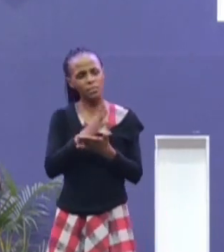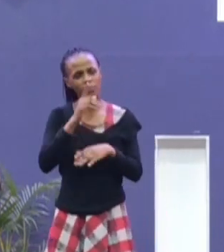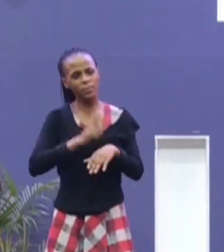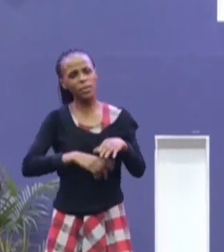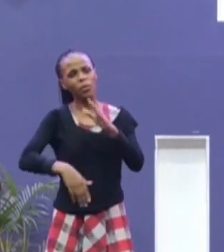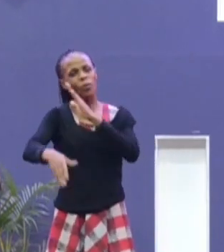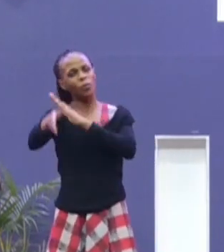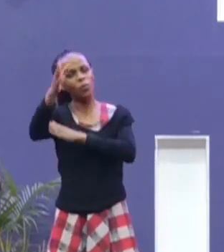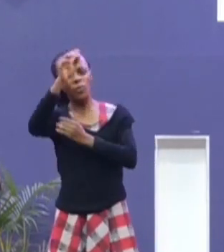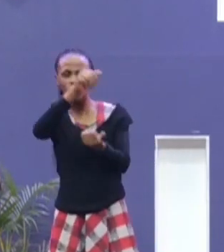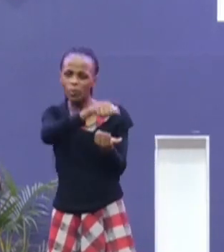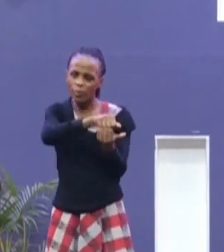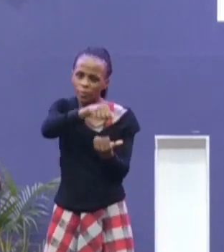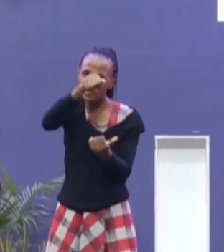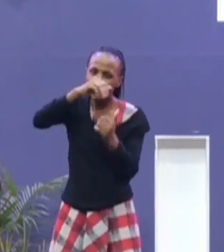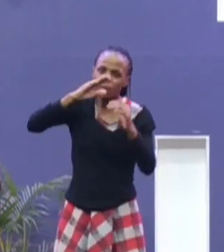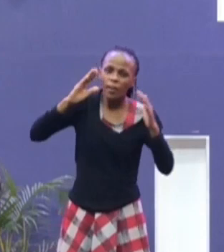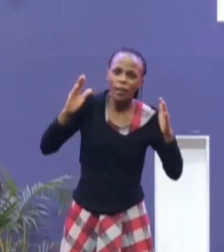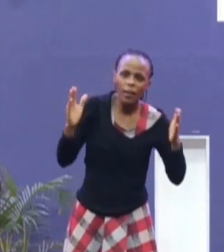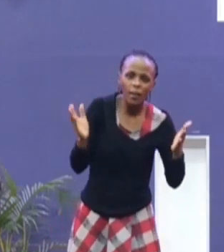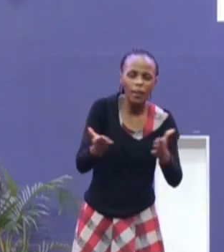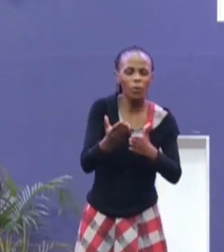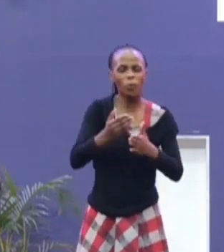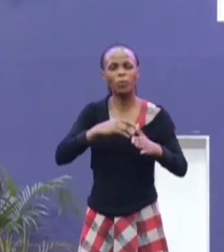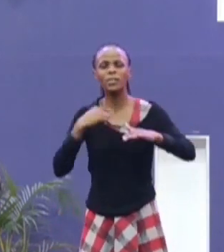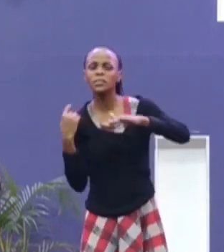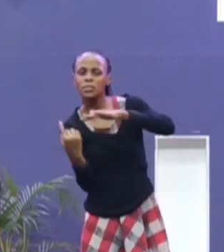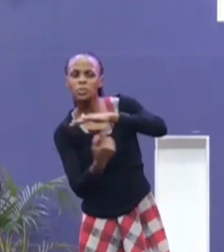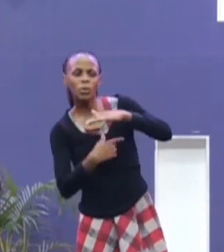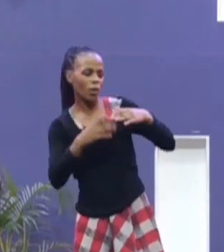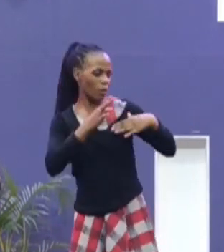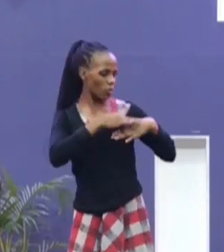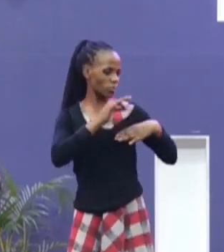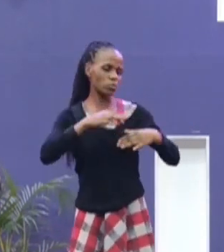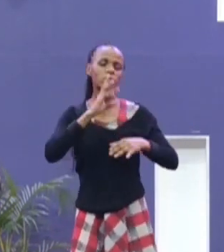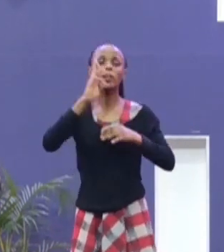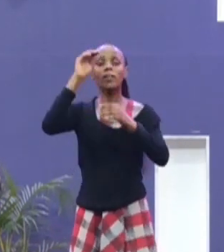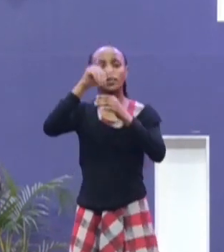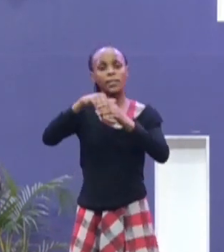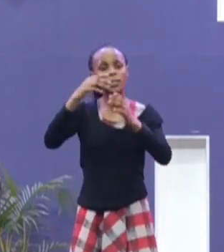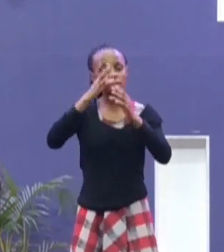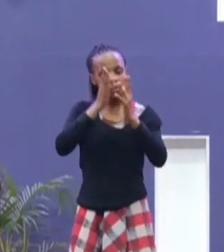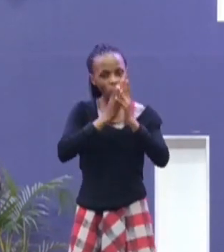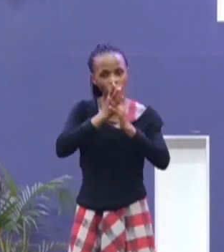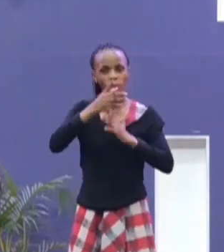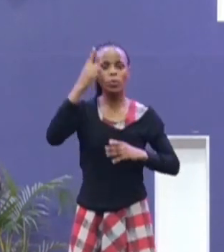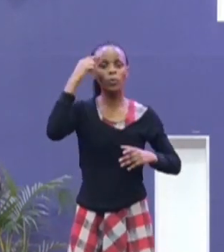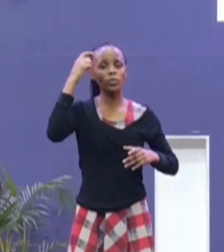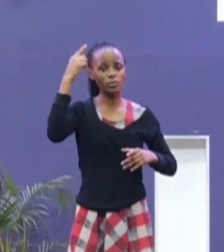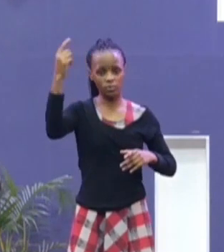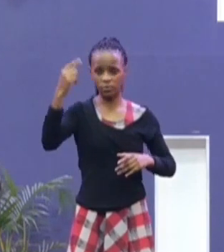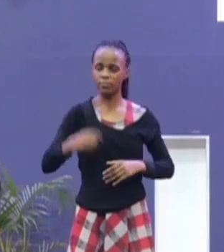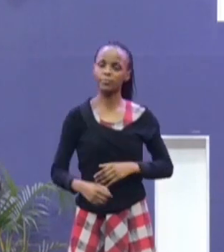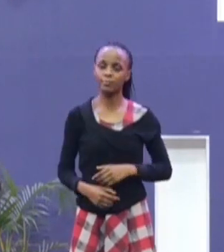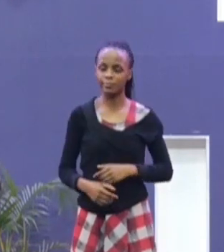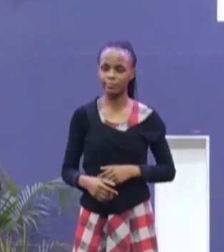to us the way the state our souls are in through those dreams. Era ebiseera ebimu Mukama atulaga embeera emmeeme zaffe mwe